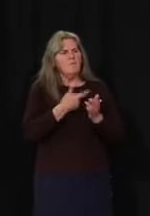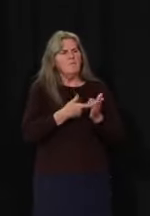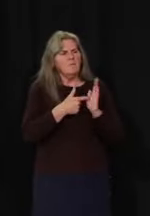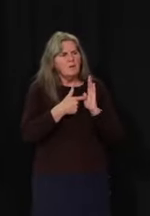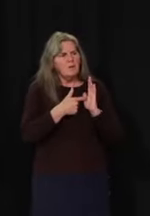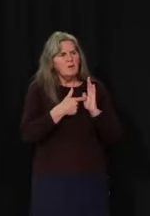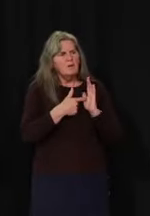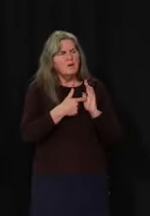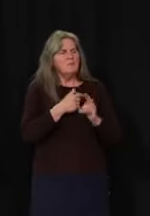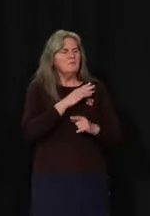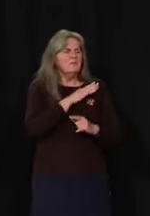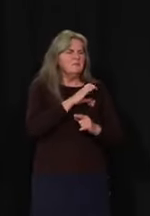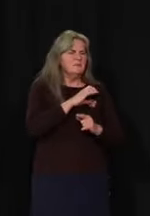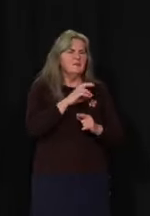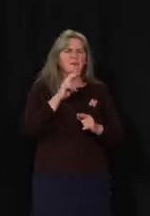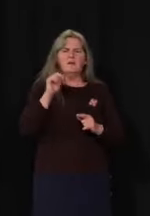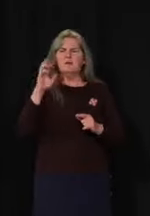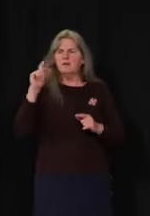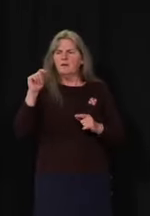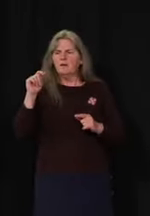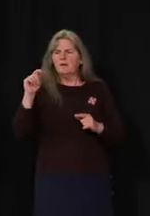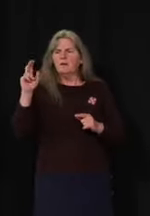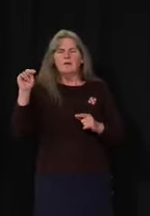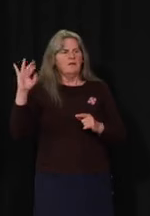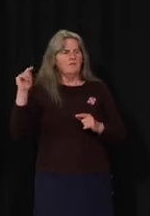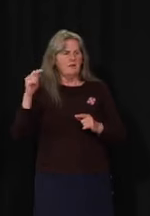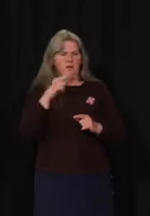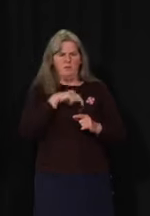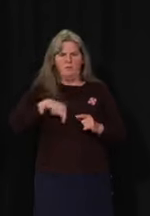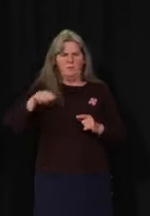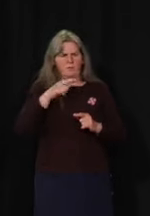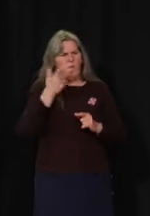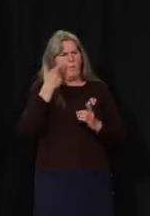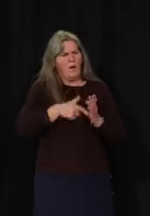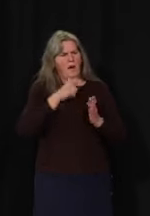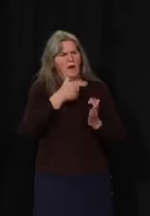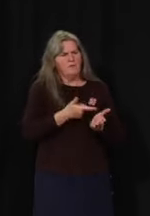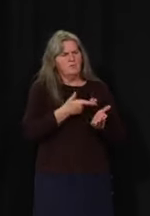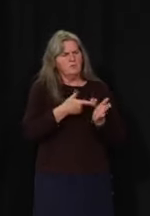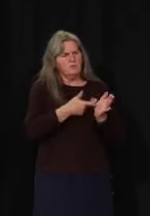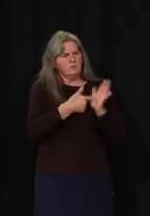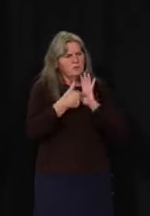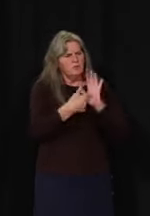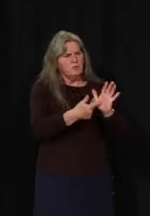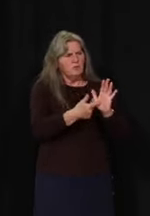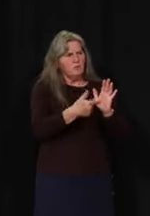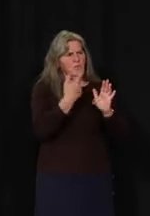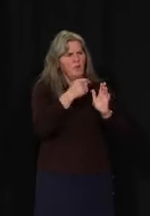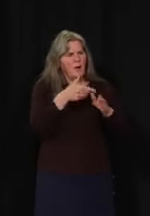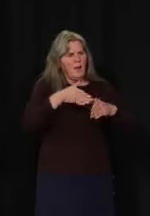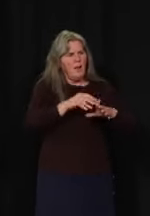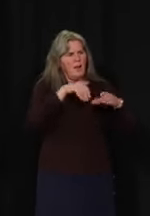BC, NWT, or Nunavut have to demonstrate to be allowed in the territory?